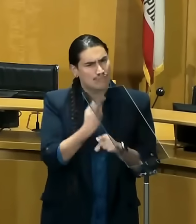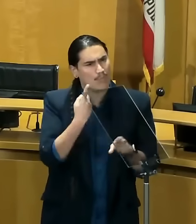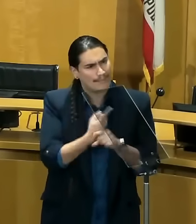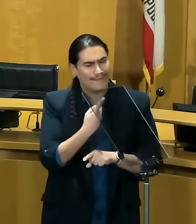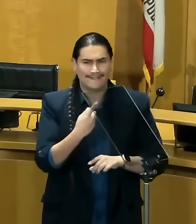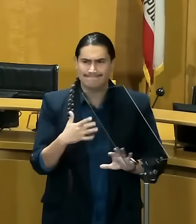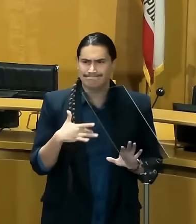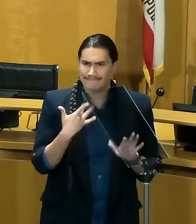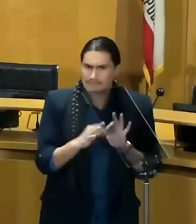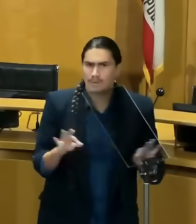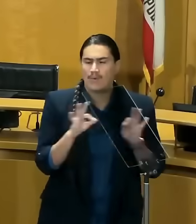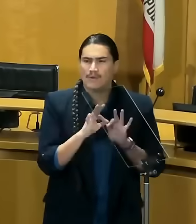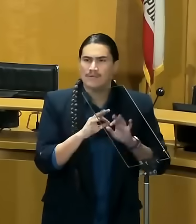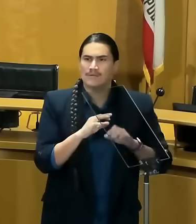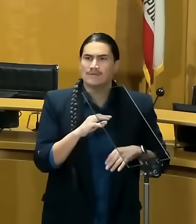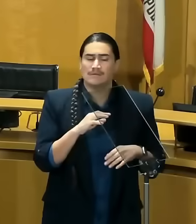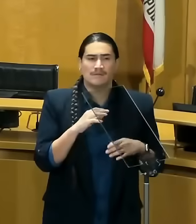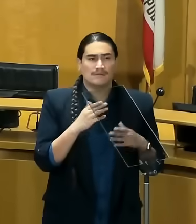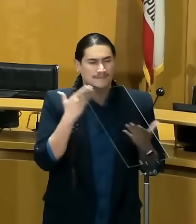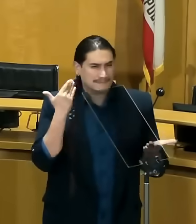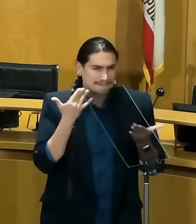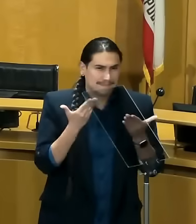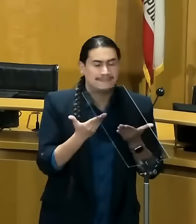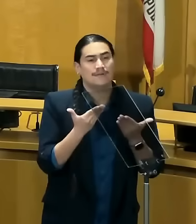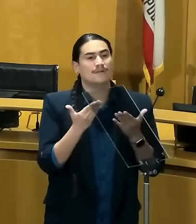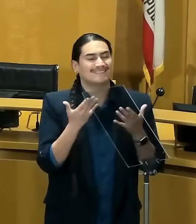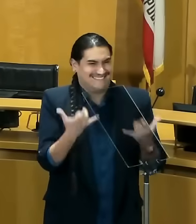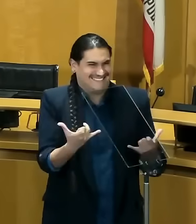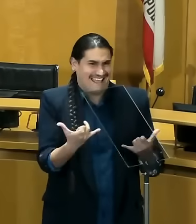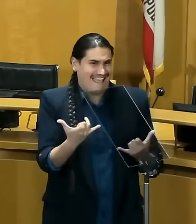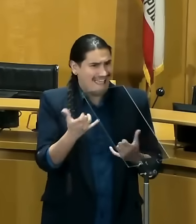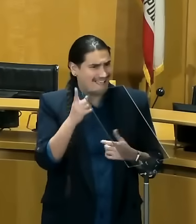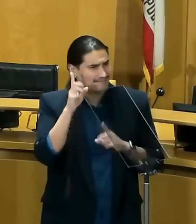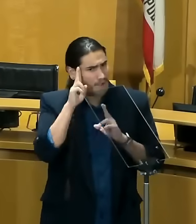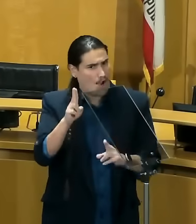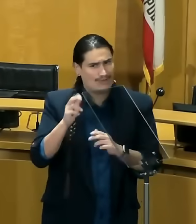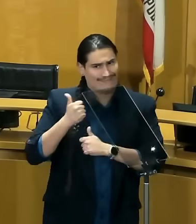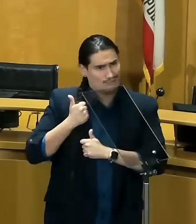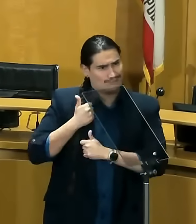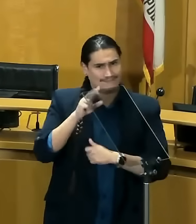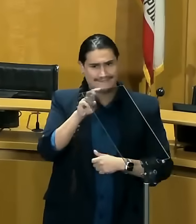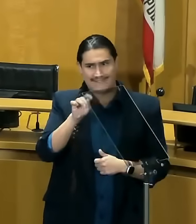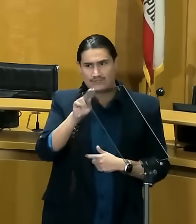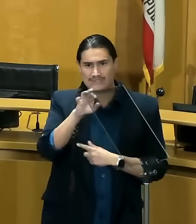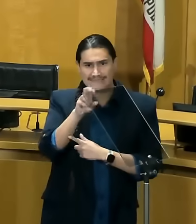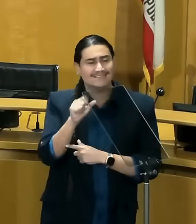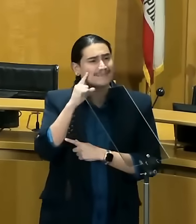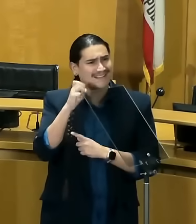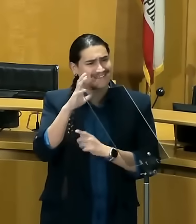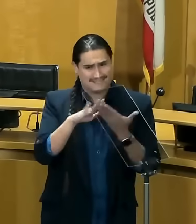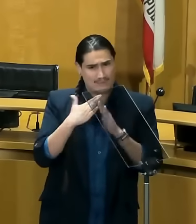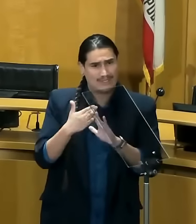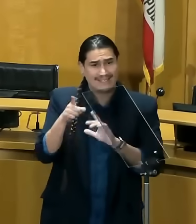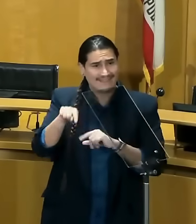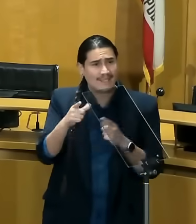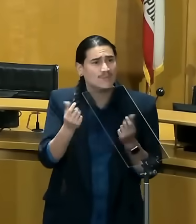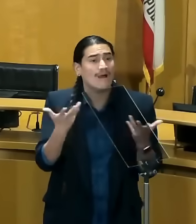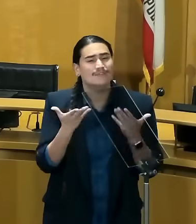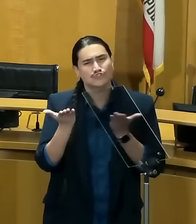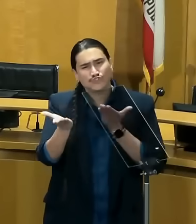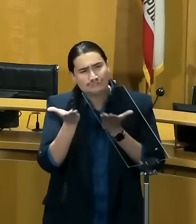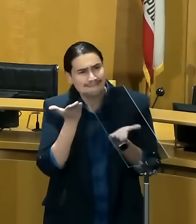on the eve of Veterans Day, because that is a community of service